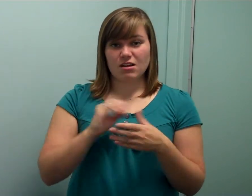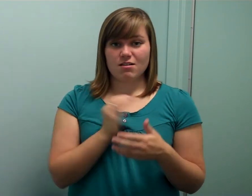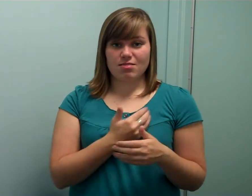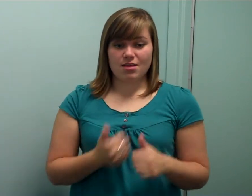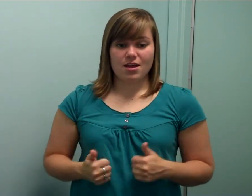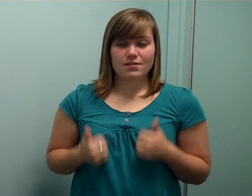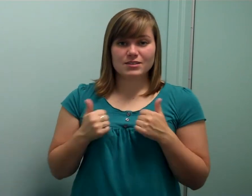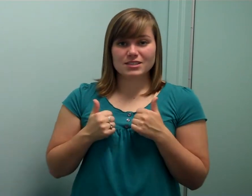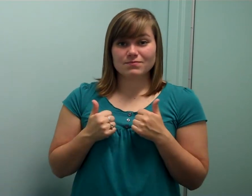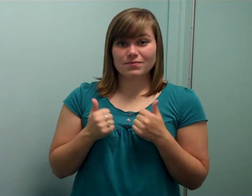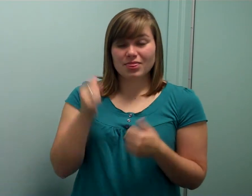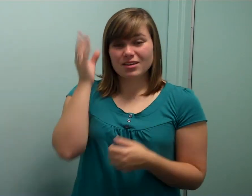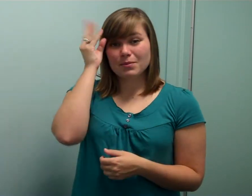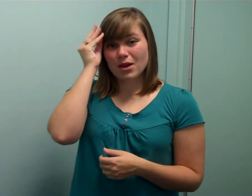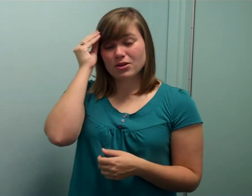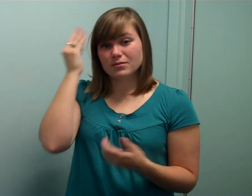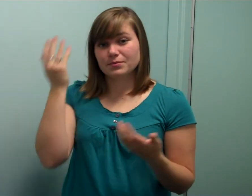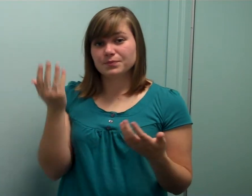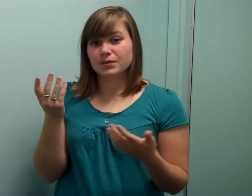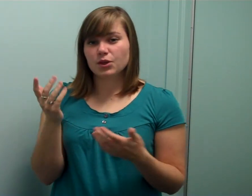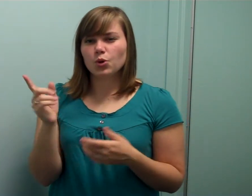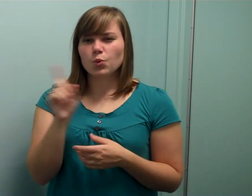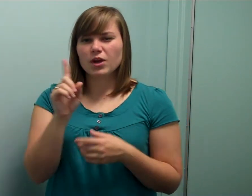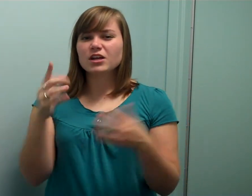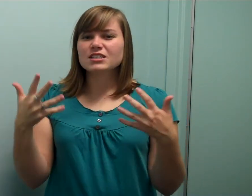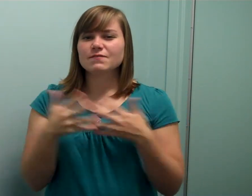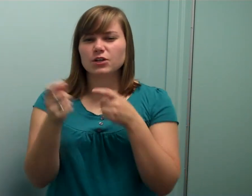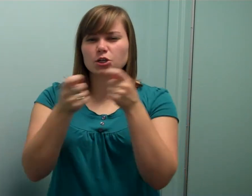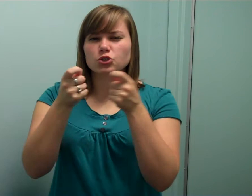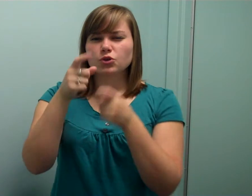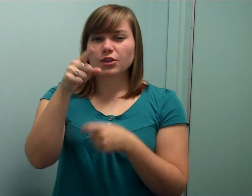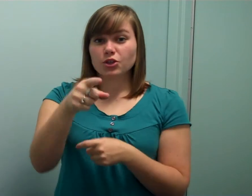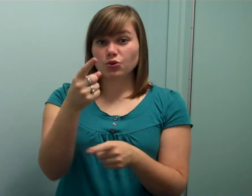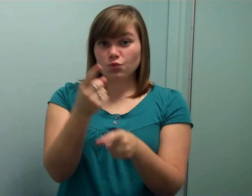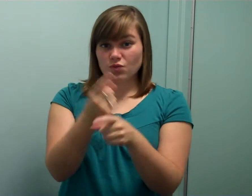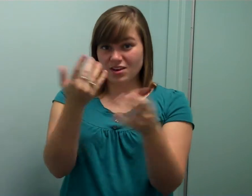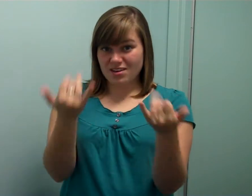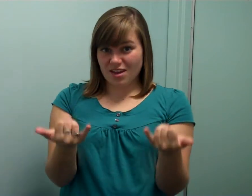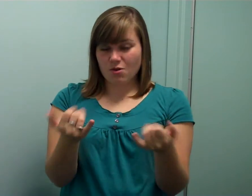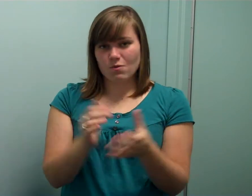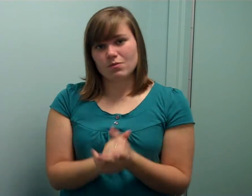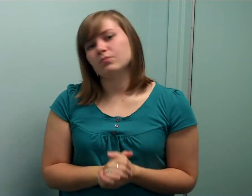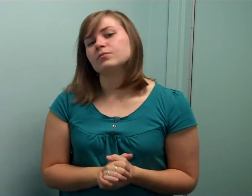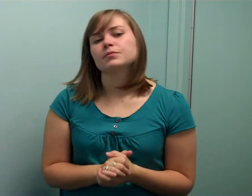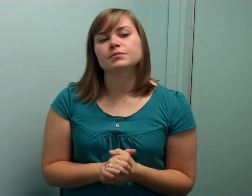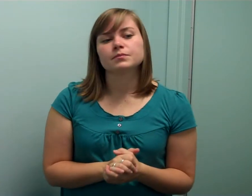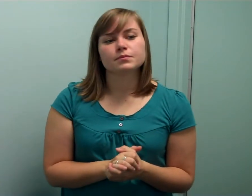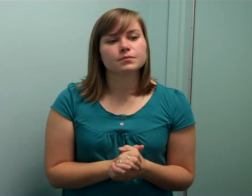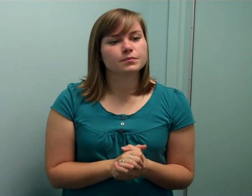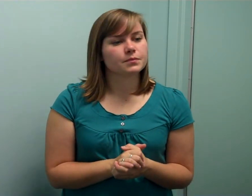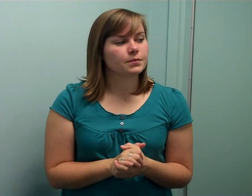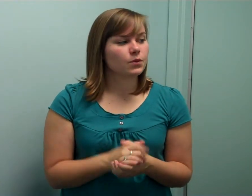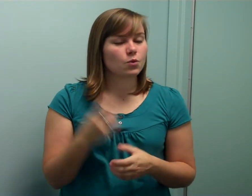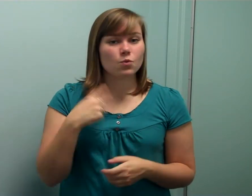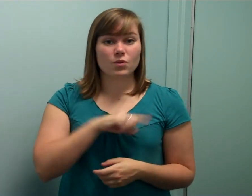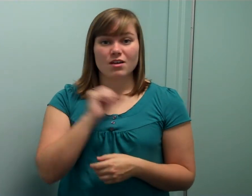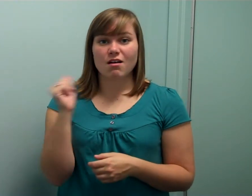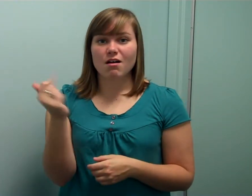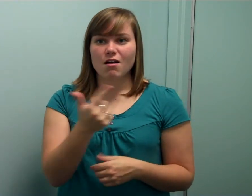Think about it. Where is fear controlling you right now? We all have fear in